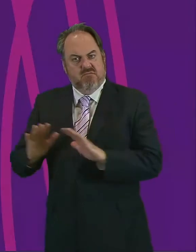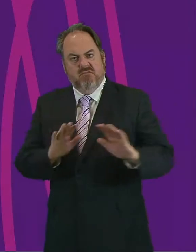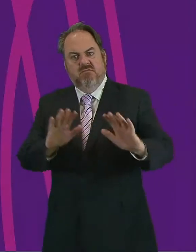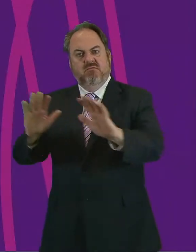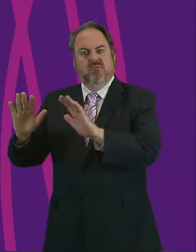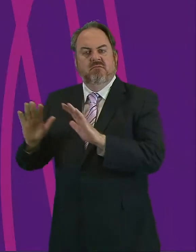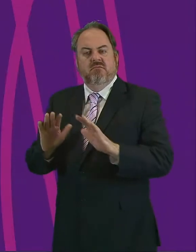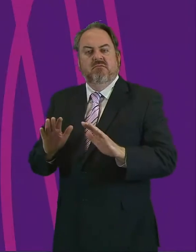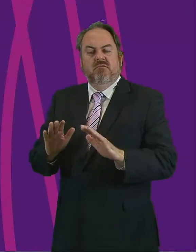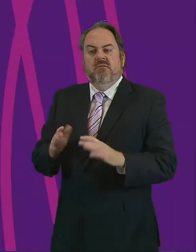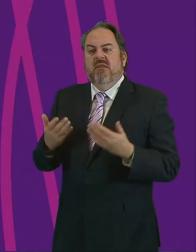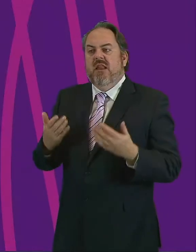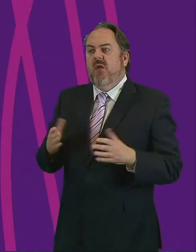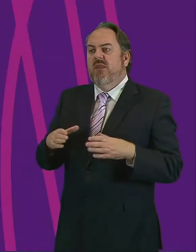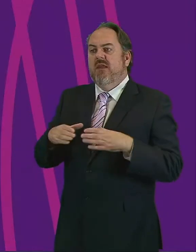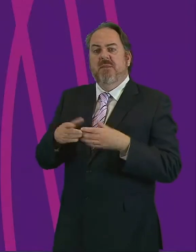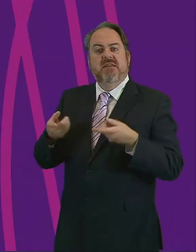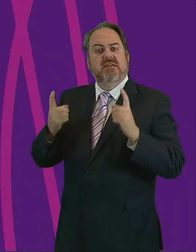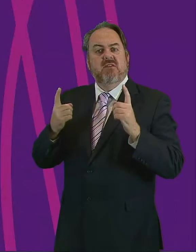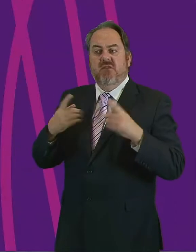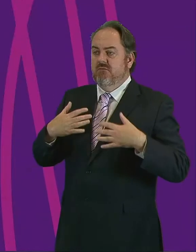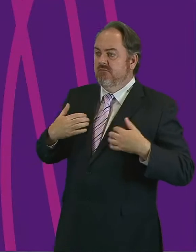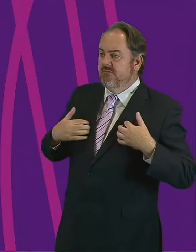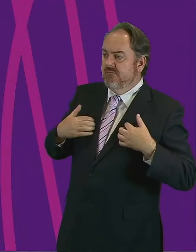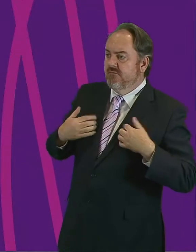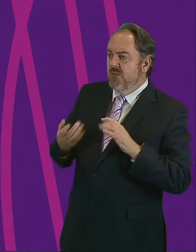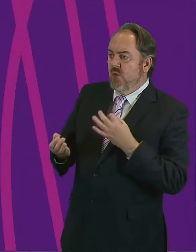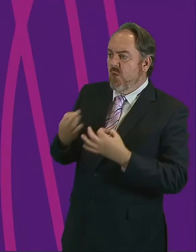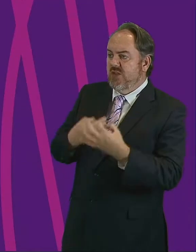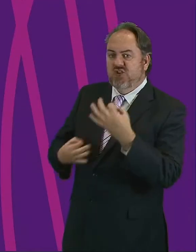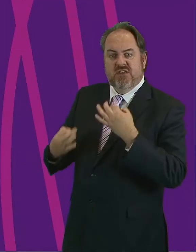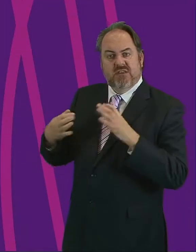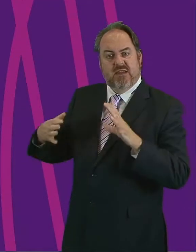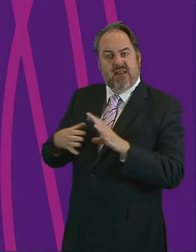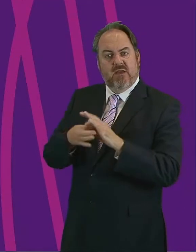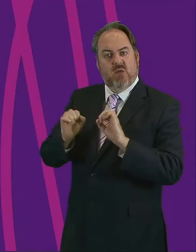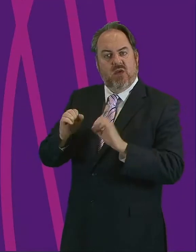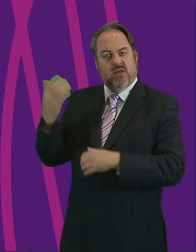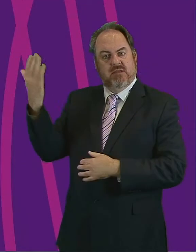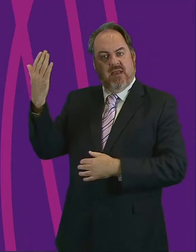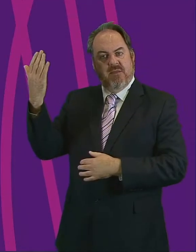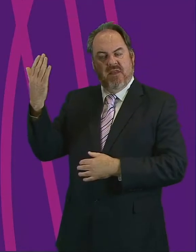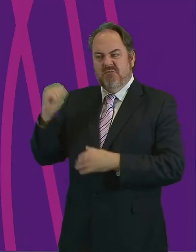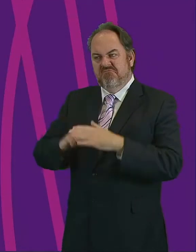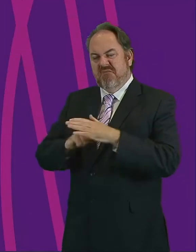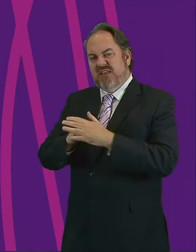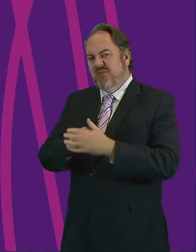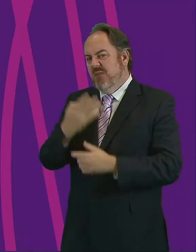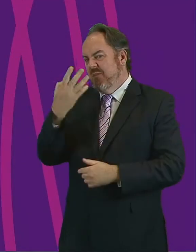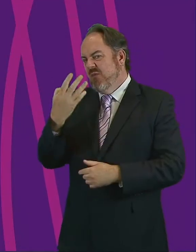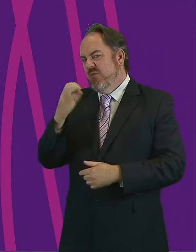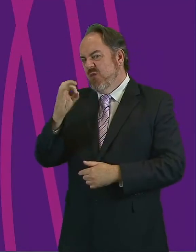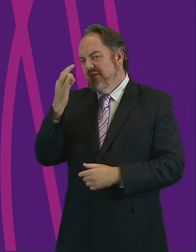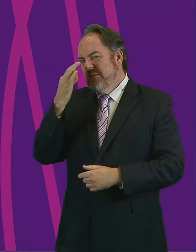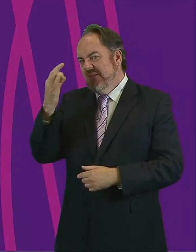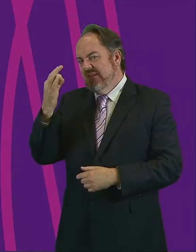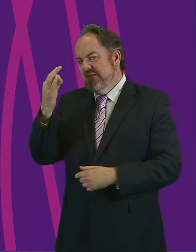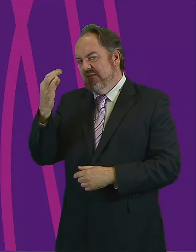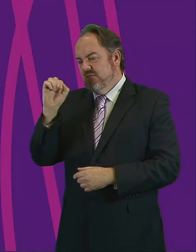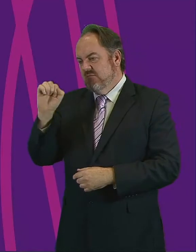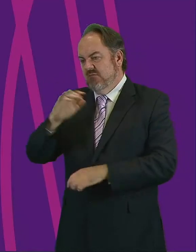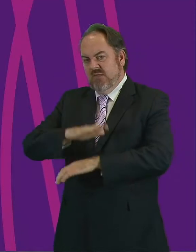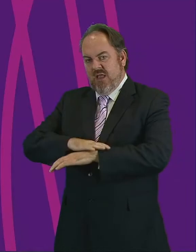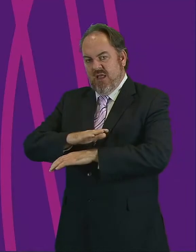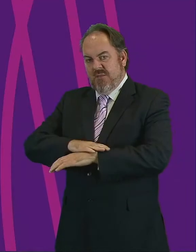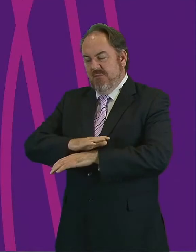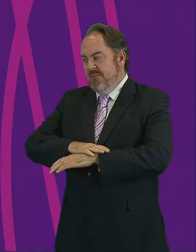The Cabinet Secretary will now take questions on the issues raised in her statement, and I'll allow around 40 minutes for that. It would be helpful if those